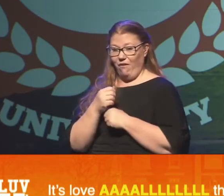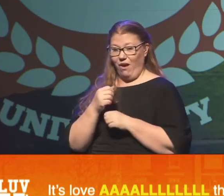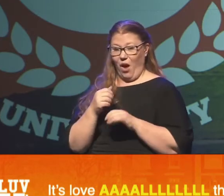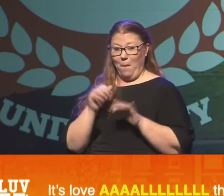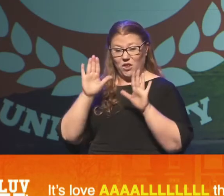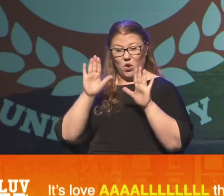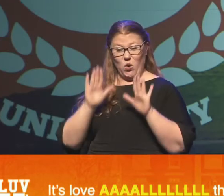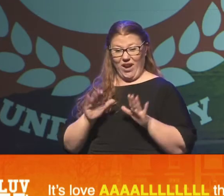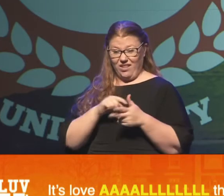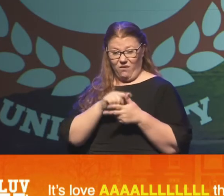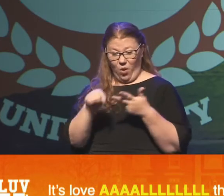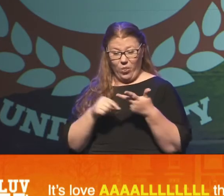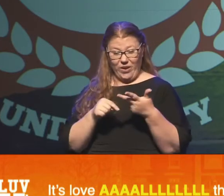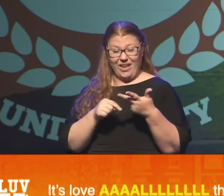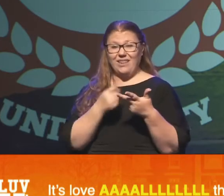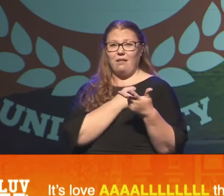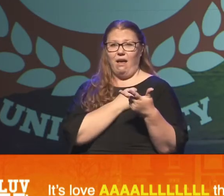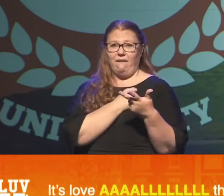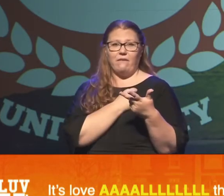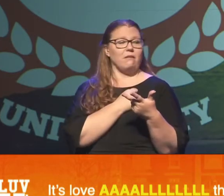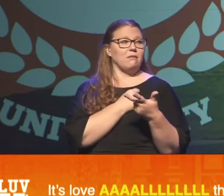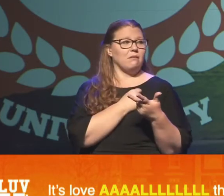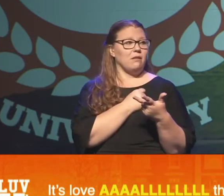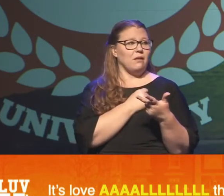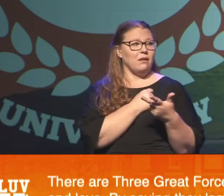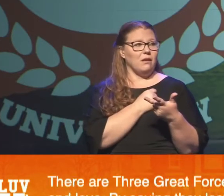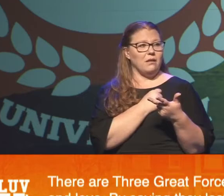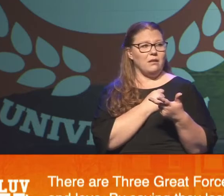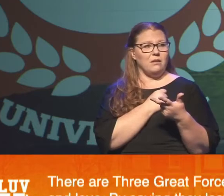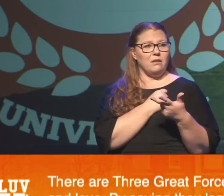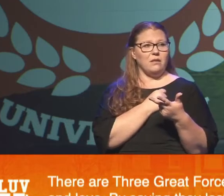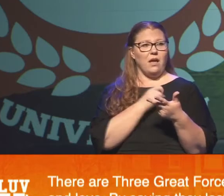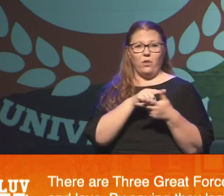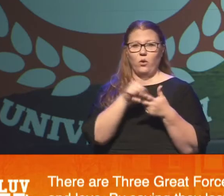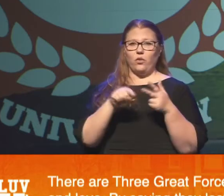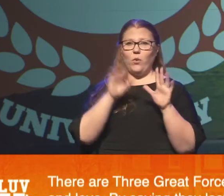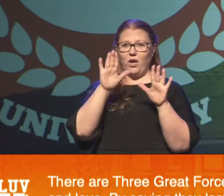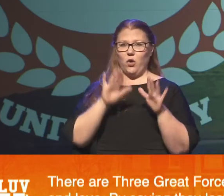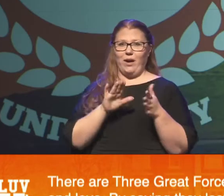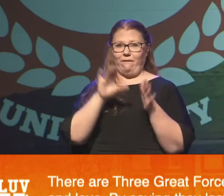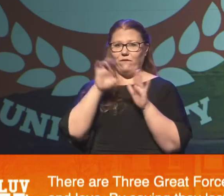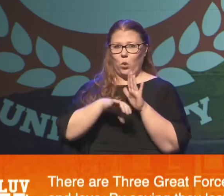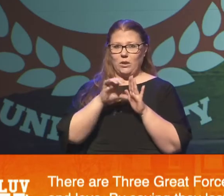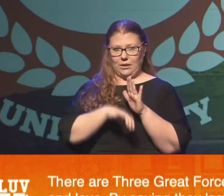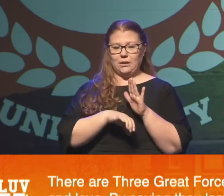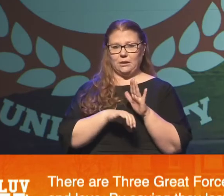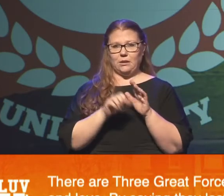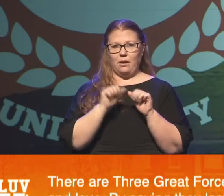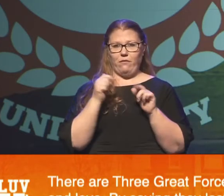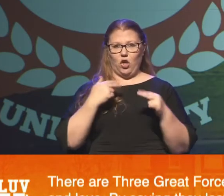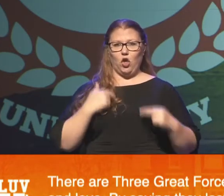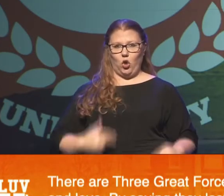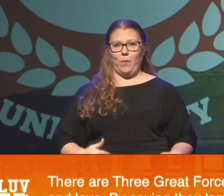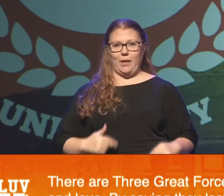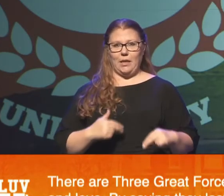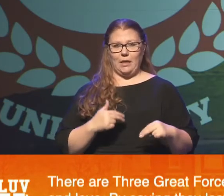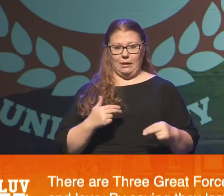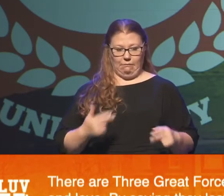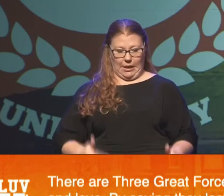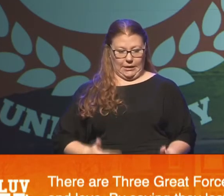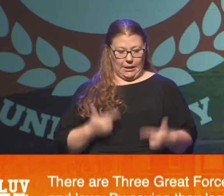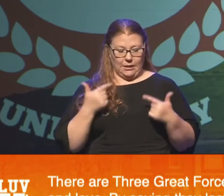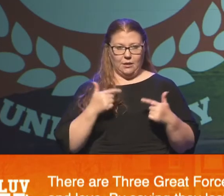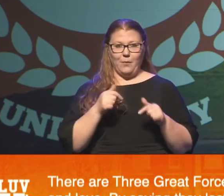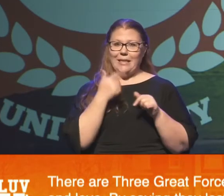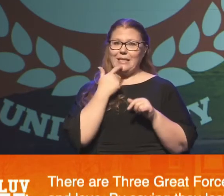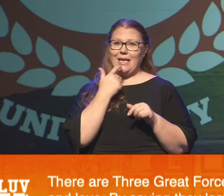love. John Eldredge writes, there are 3 great forces of human existence: faith, hope, and love. By saying they